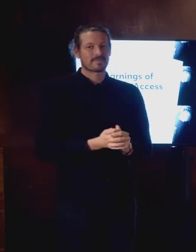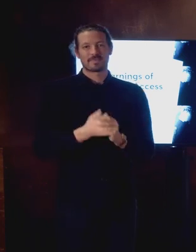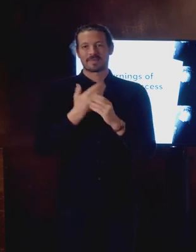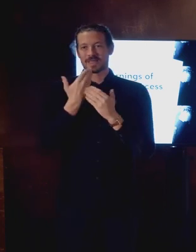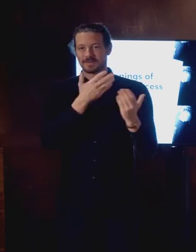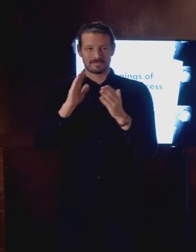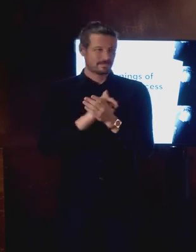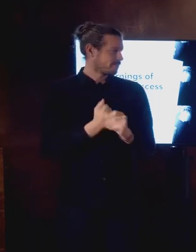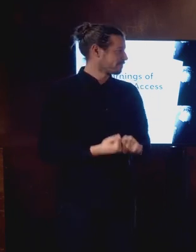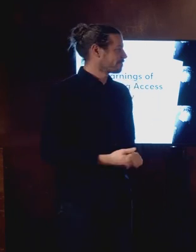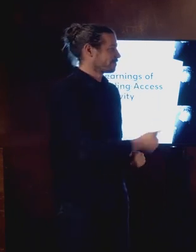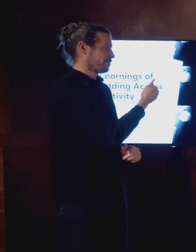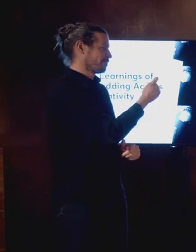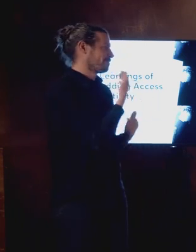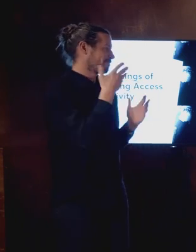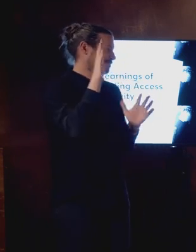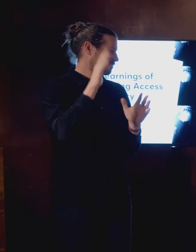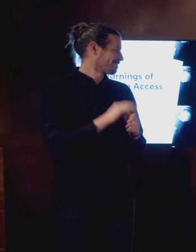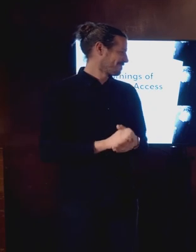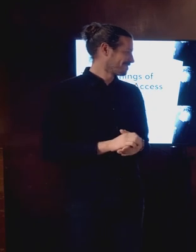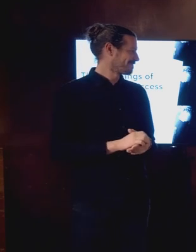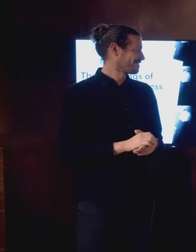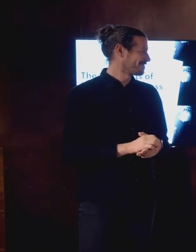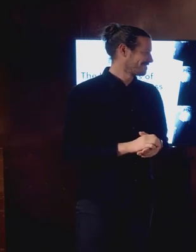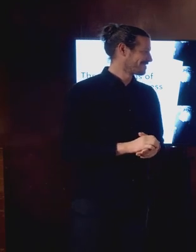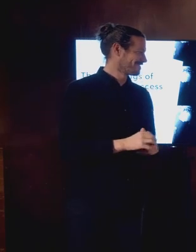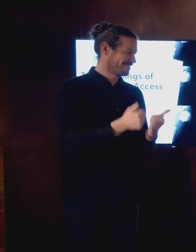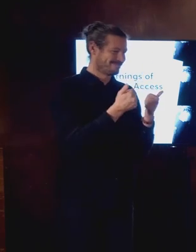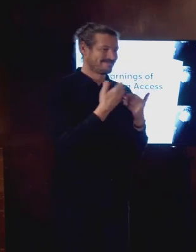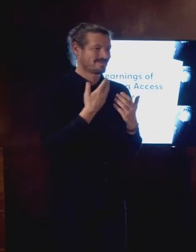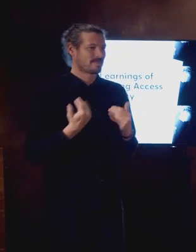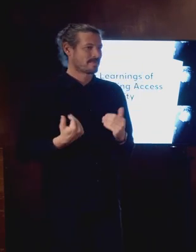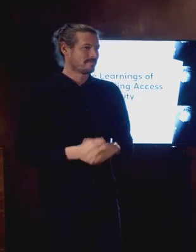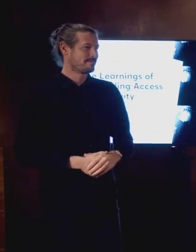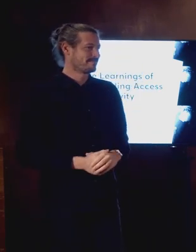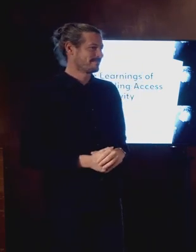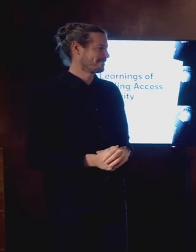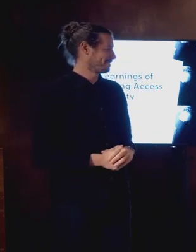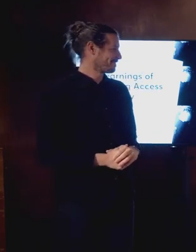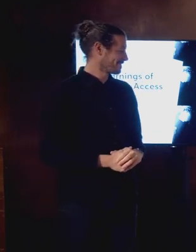Thank you. Oh, thanks to our Auslan interpreters, Dave. Thank you. And Linda.